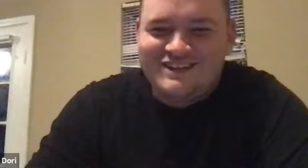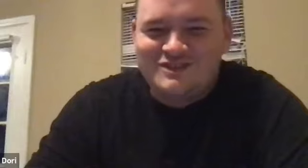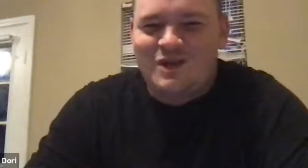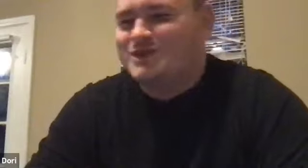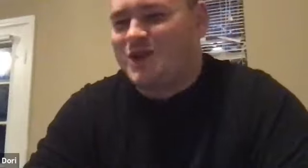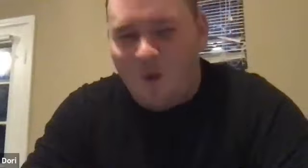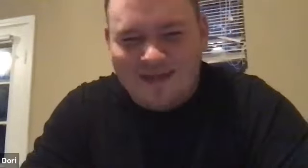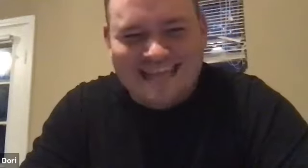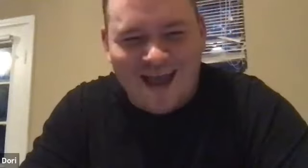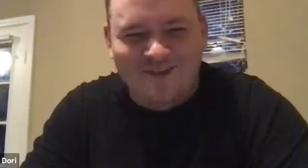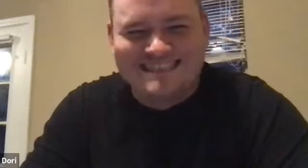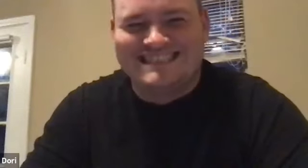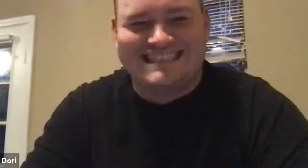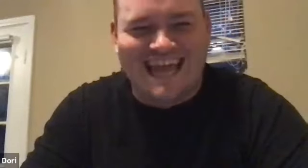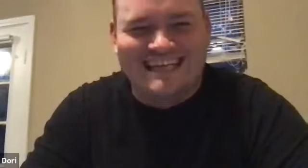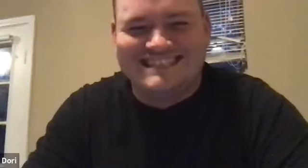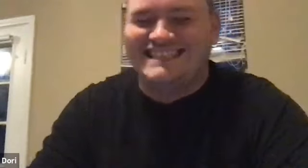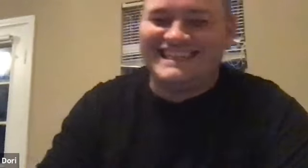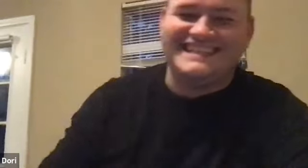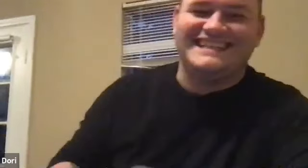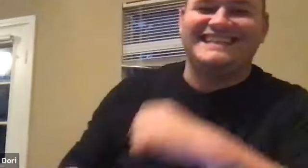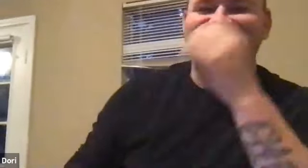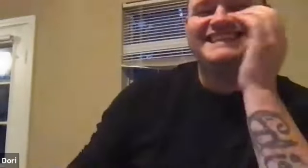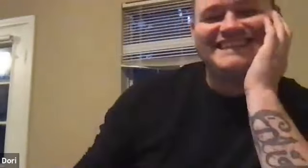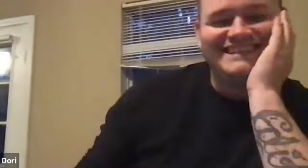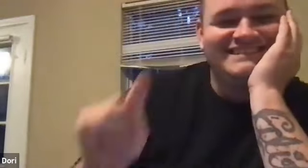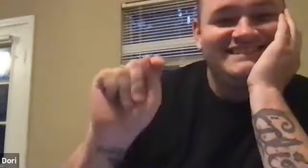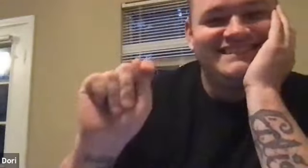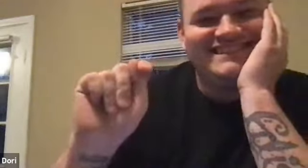There's no slowing down. This is the test.